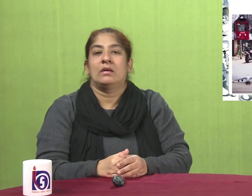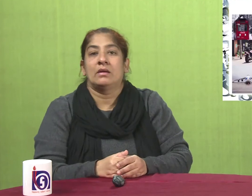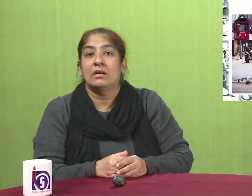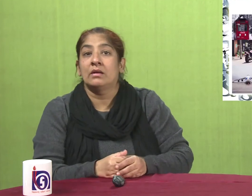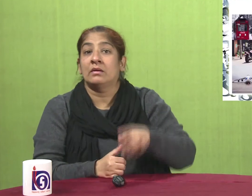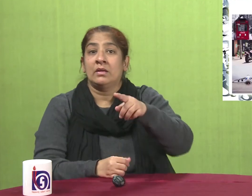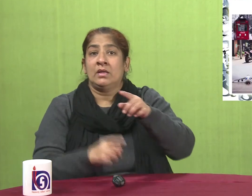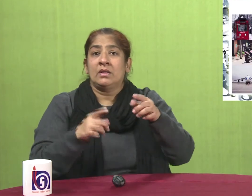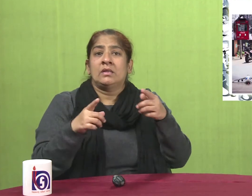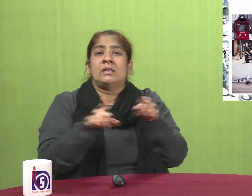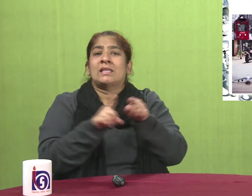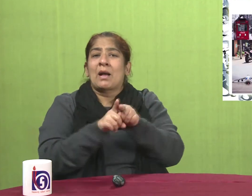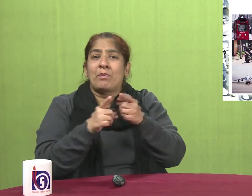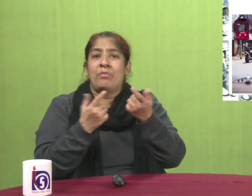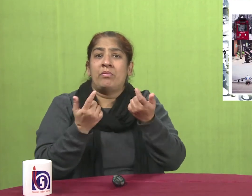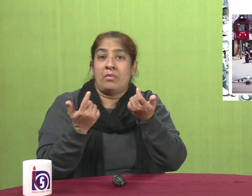So what is the